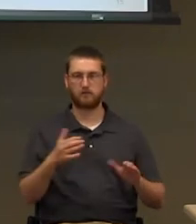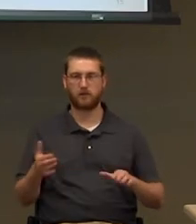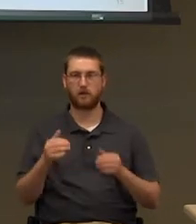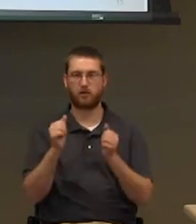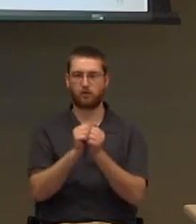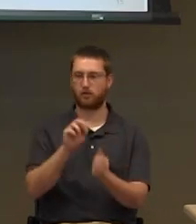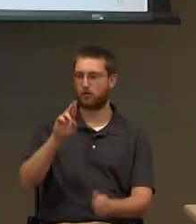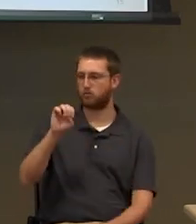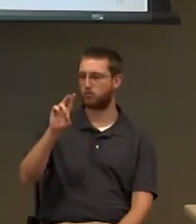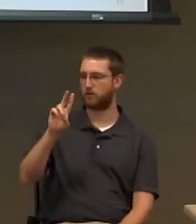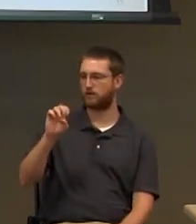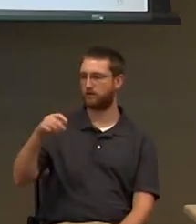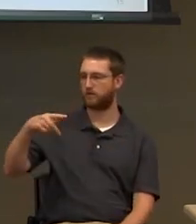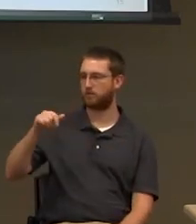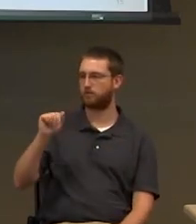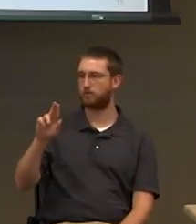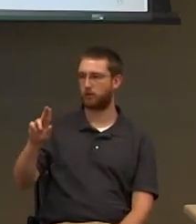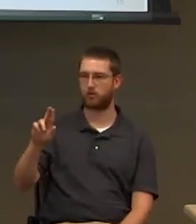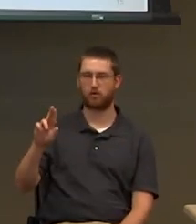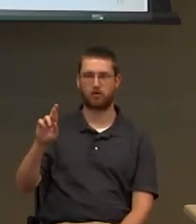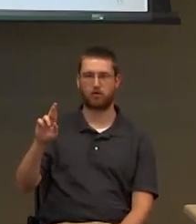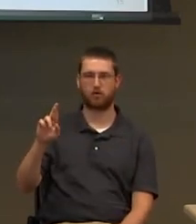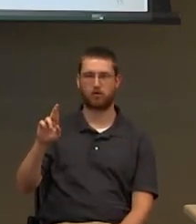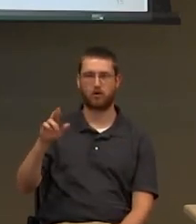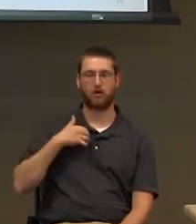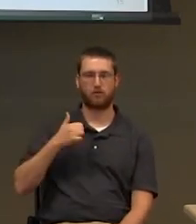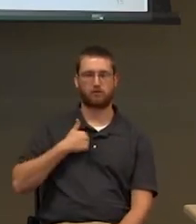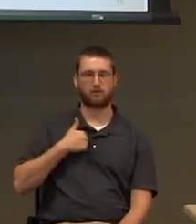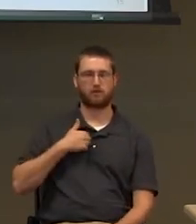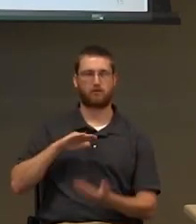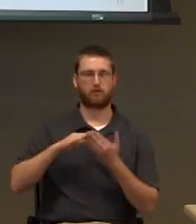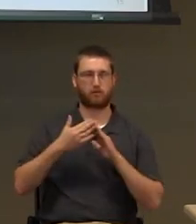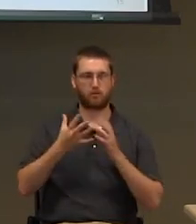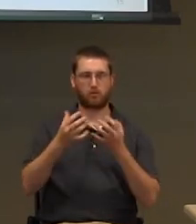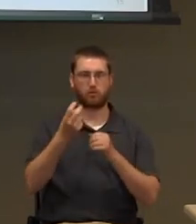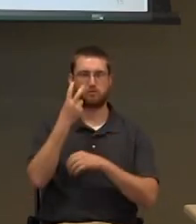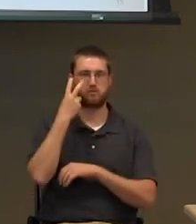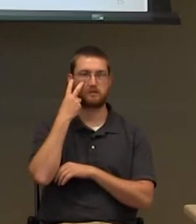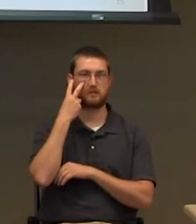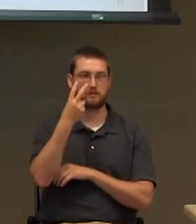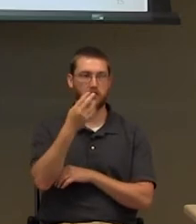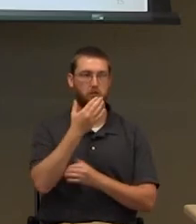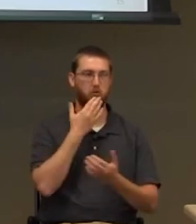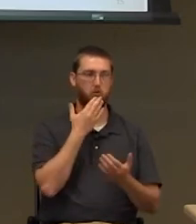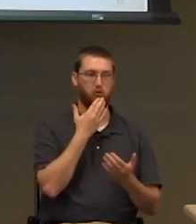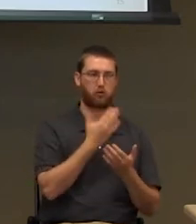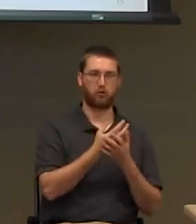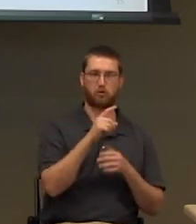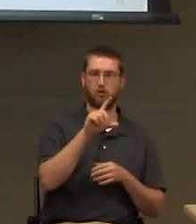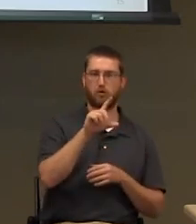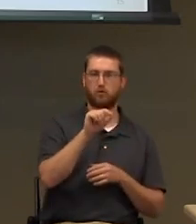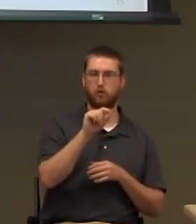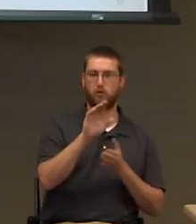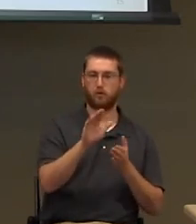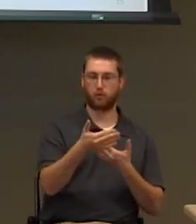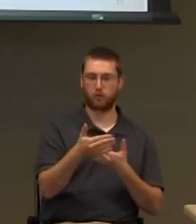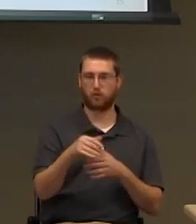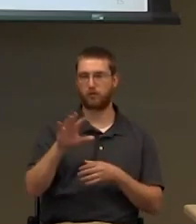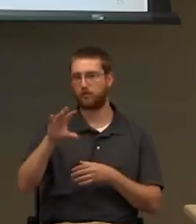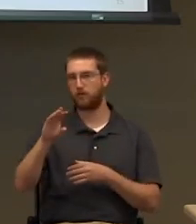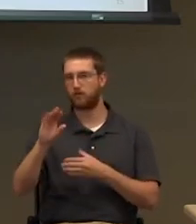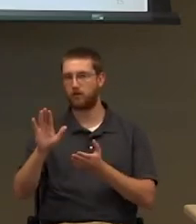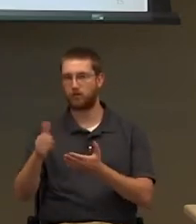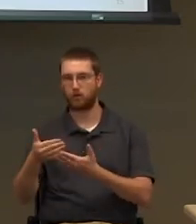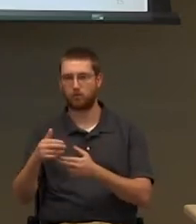with that terminology. And I, as a community, would want to see if it's a 20-room or a